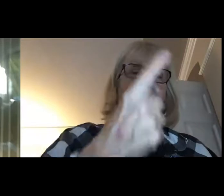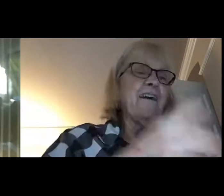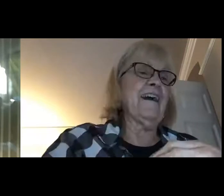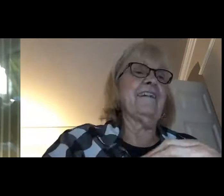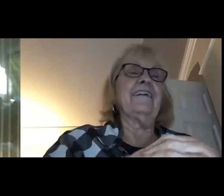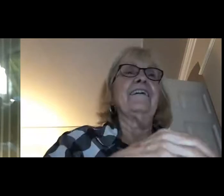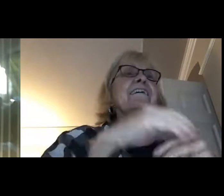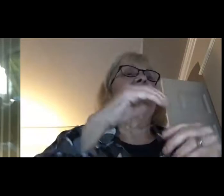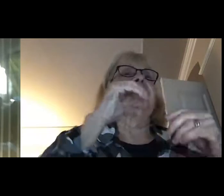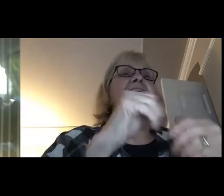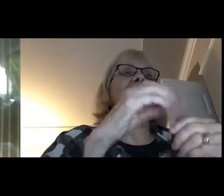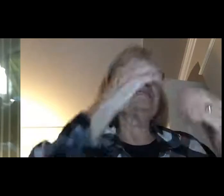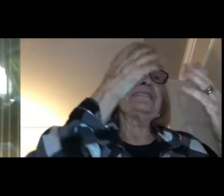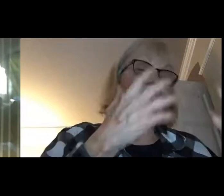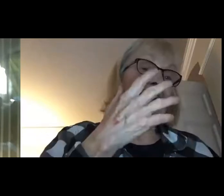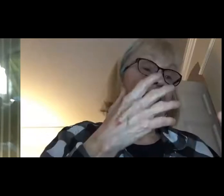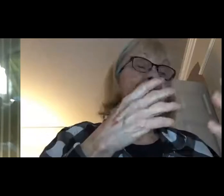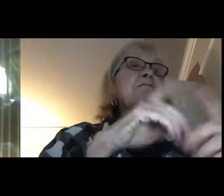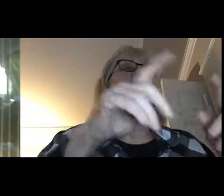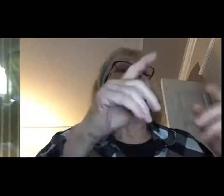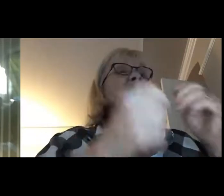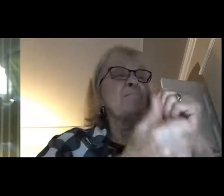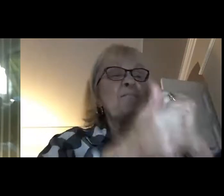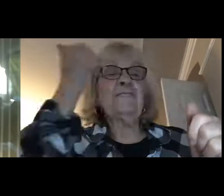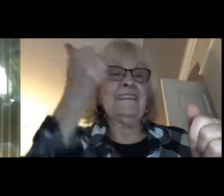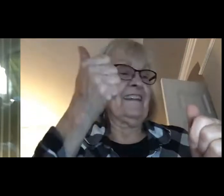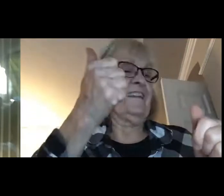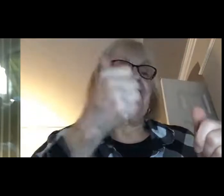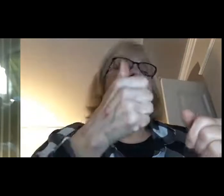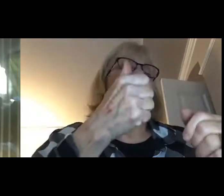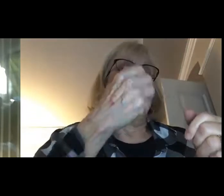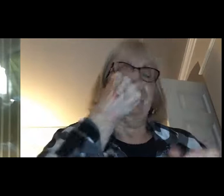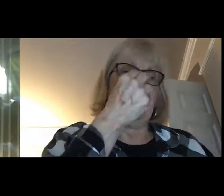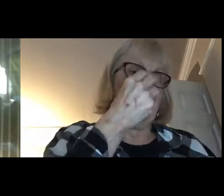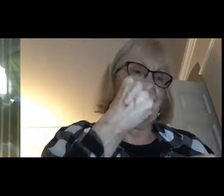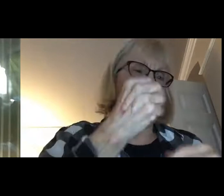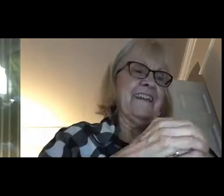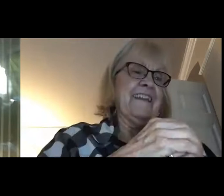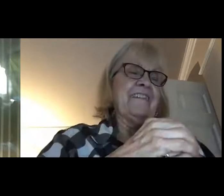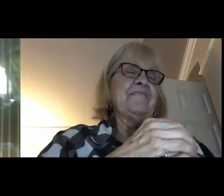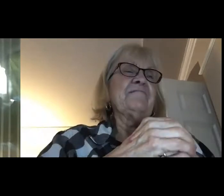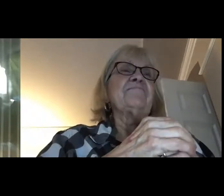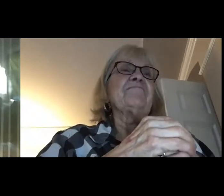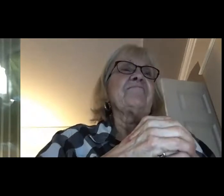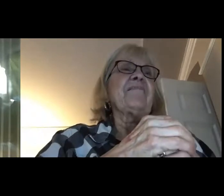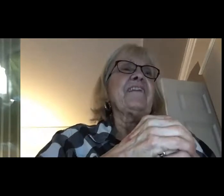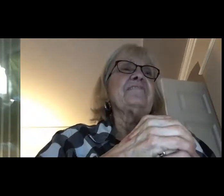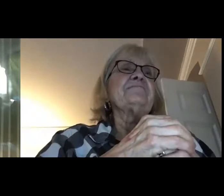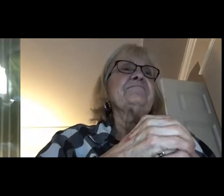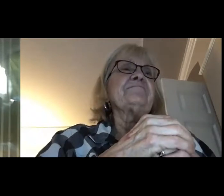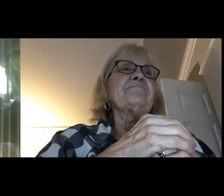talking, never bored. And it's sad, but mostly